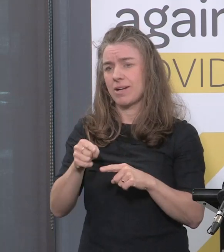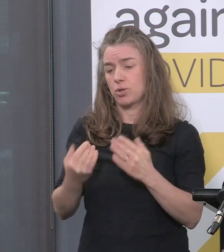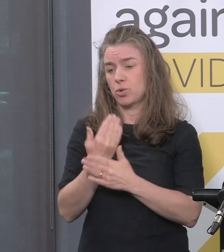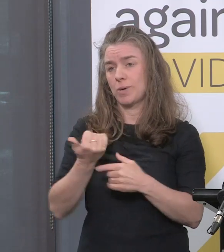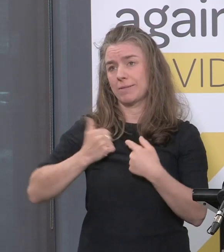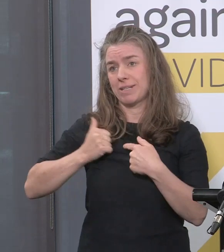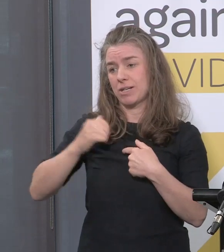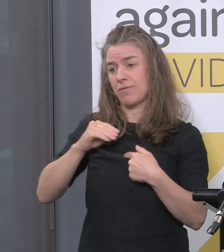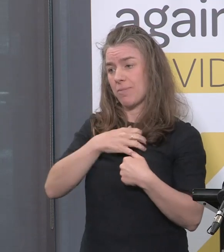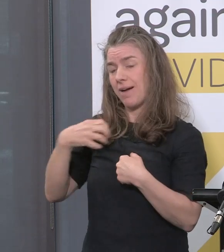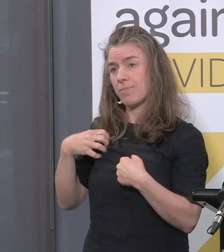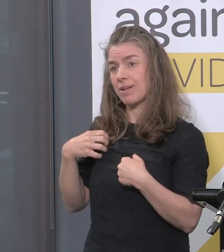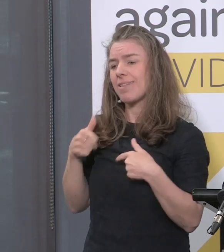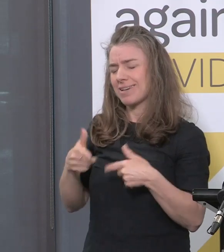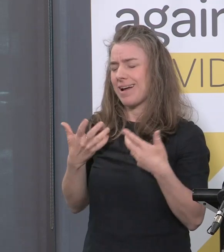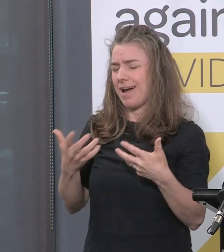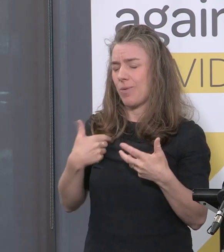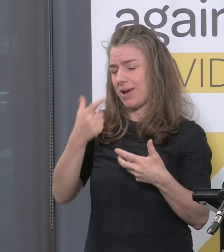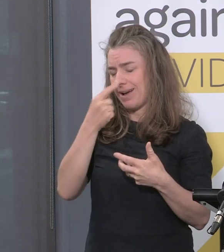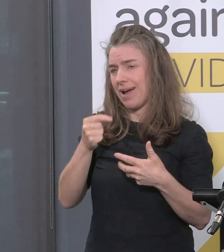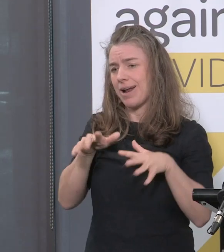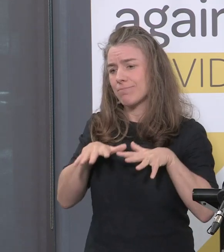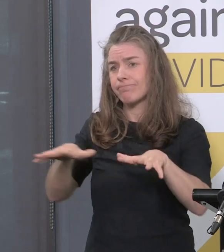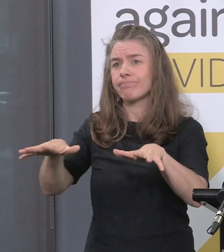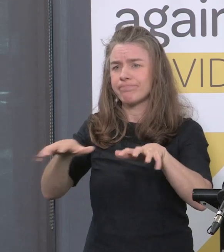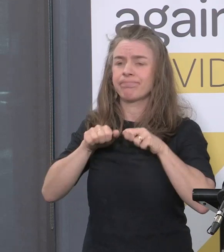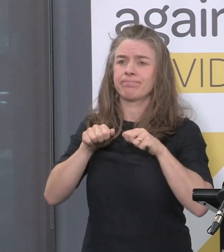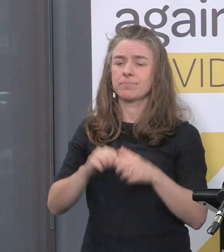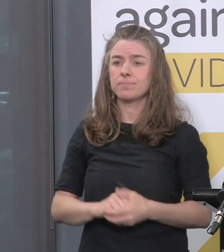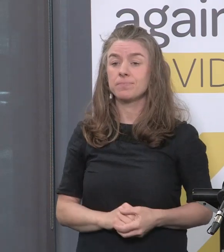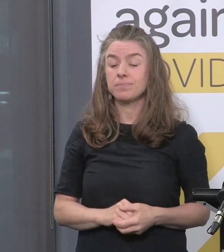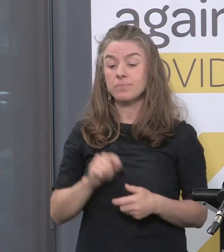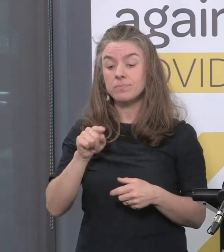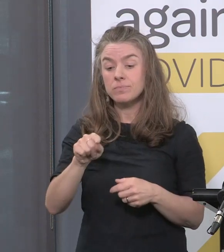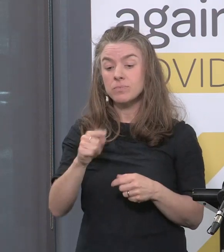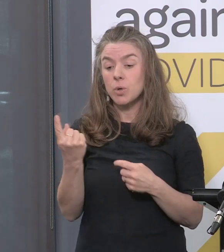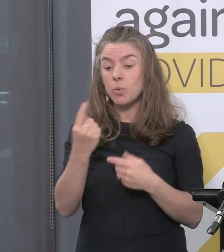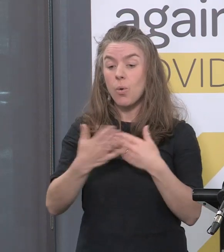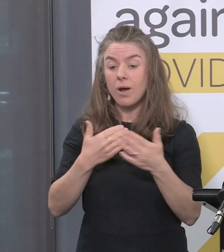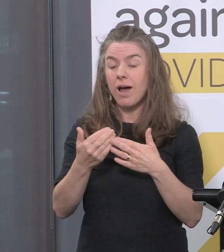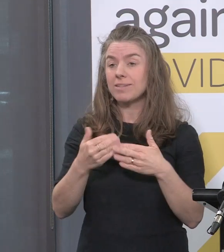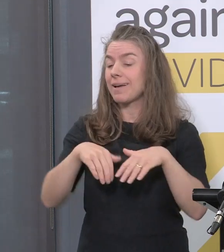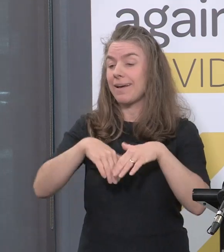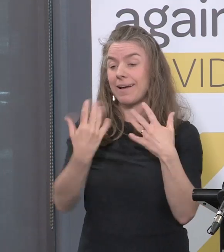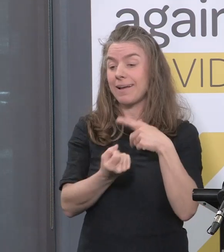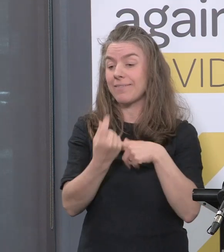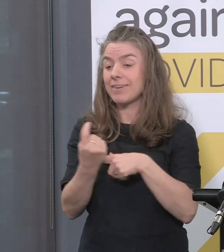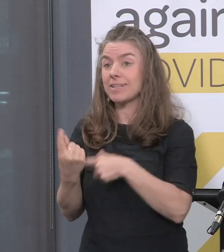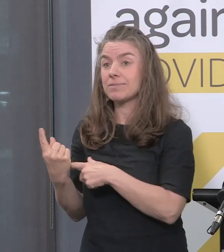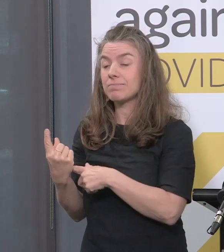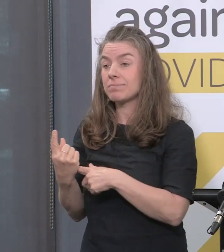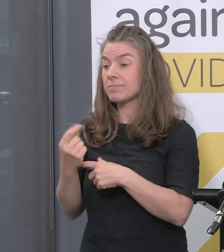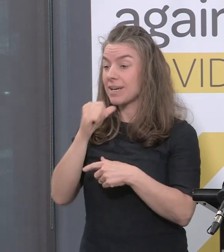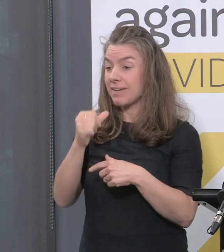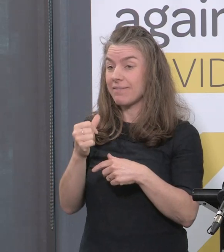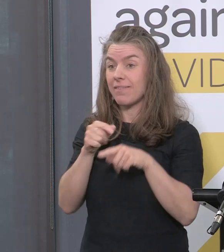of our overall response to COVID-19. Organisers of gatherings of any size, even if they are